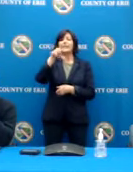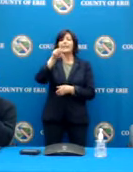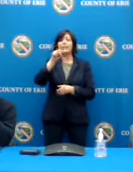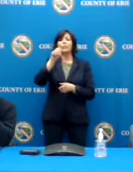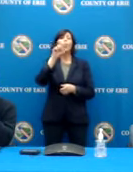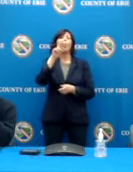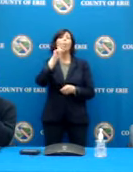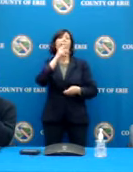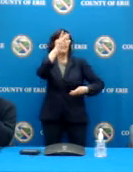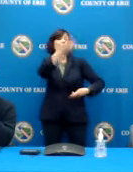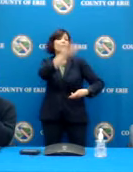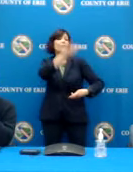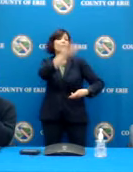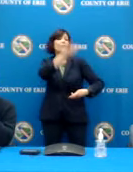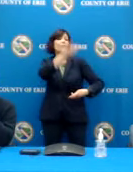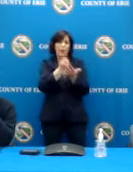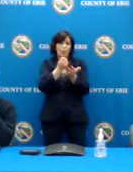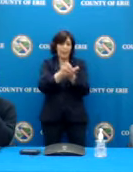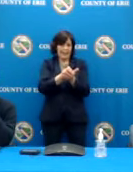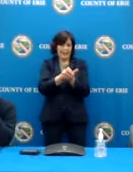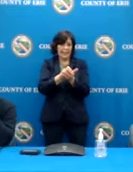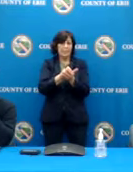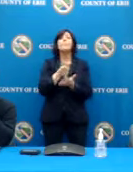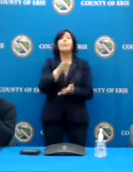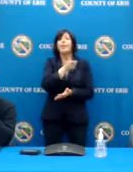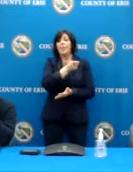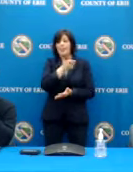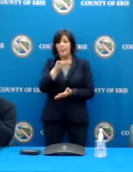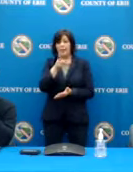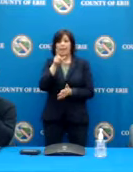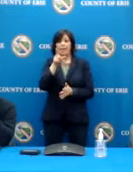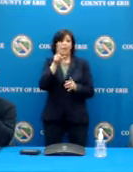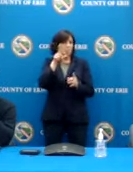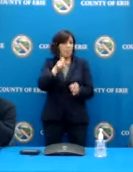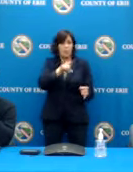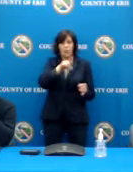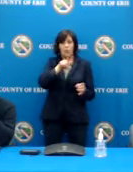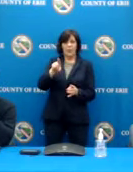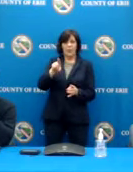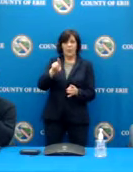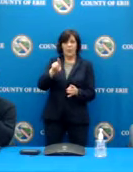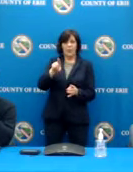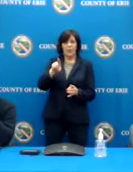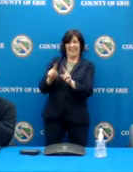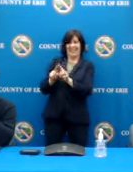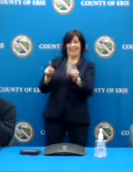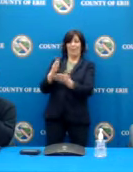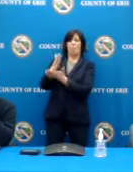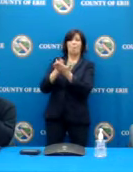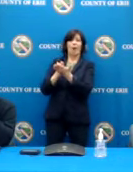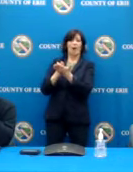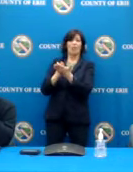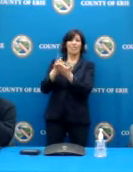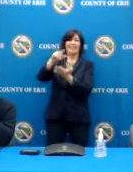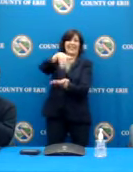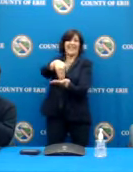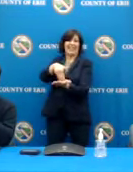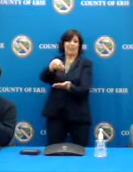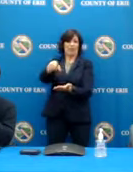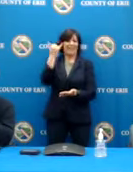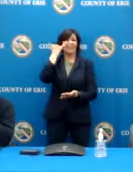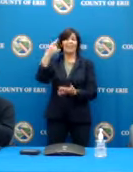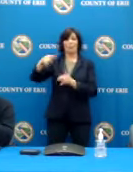in the community, because again, they will have to be given their therapy in a different part of the dialysis or infusion center if they're